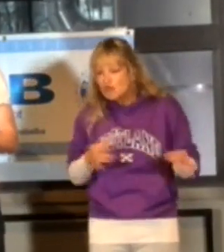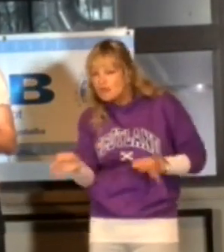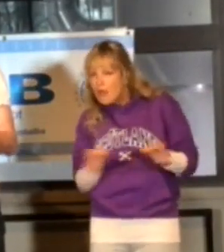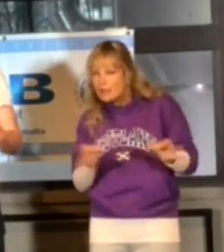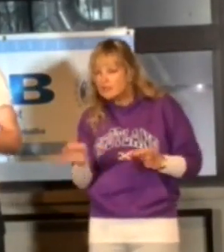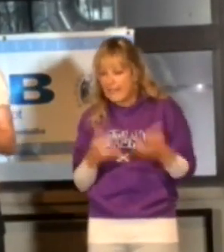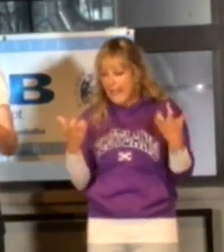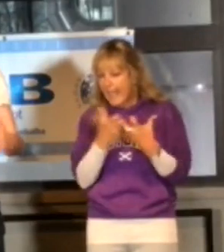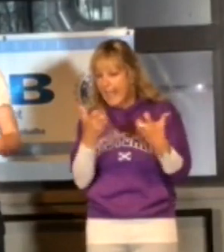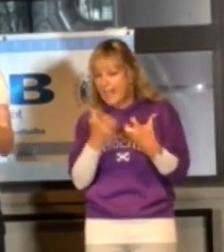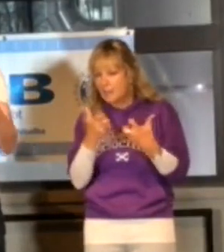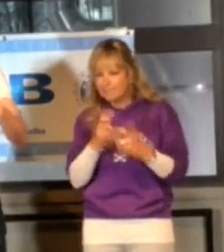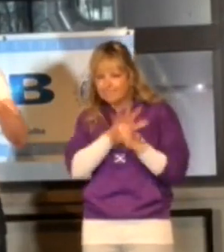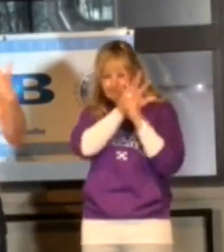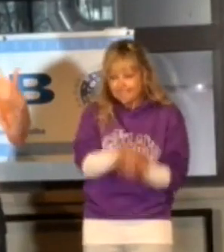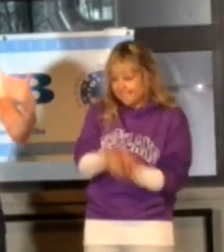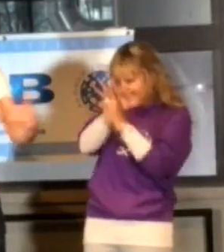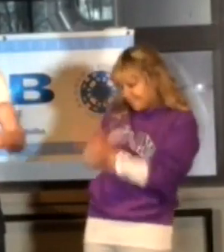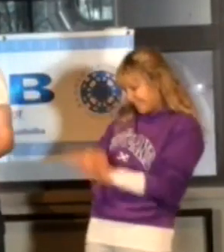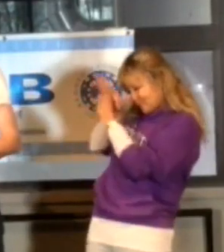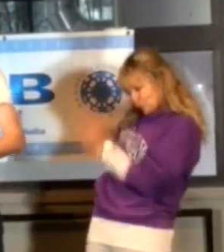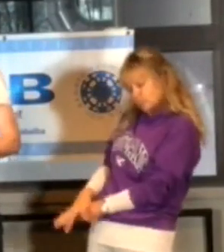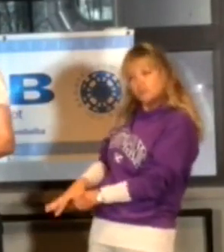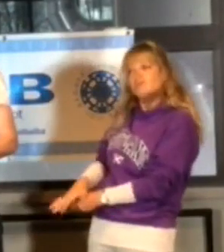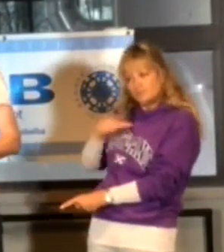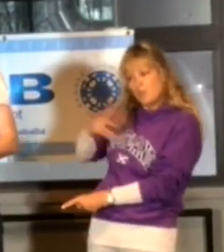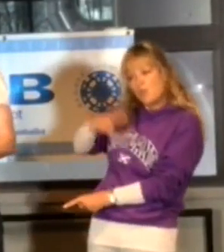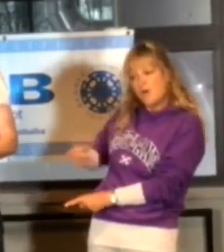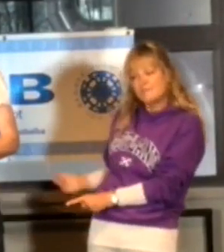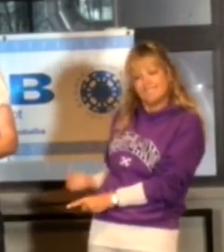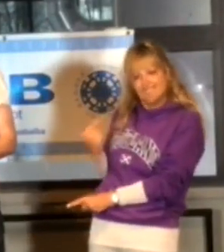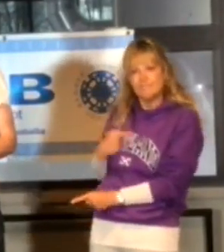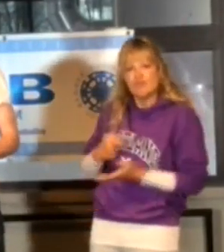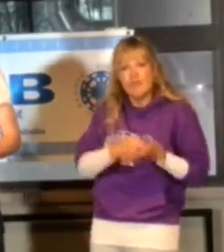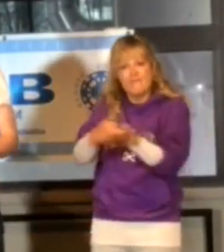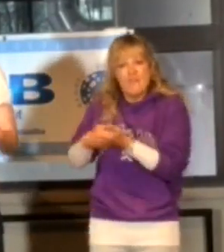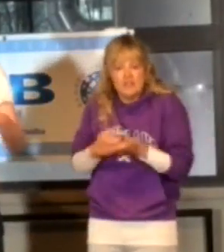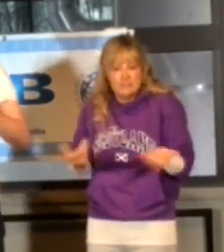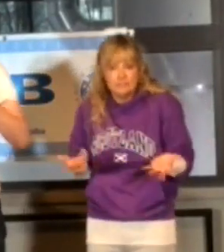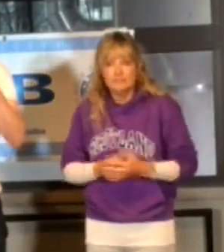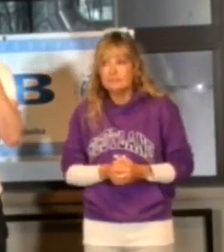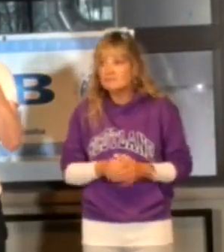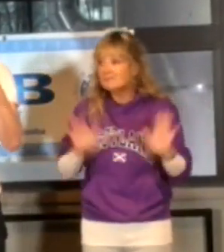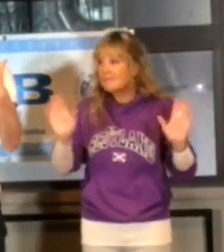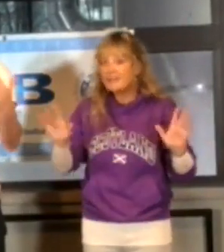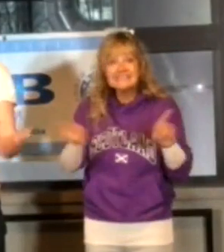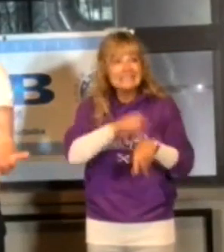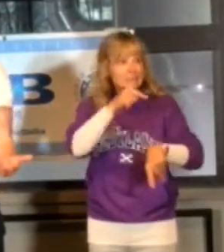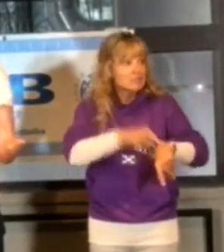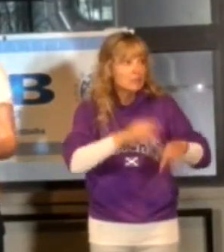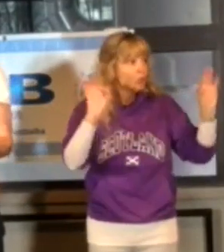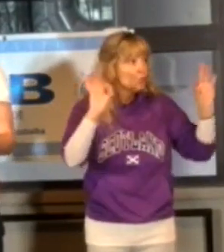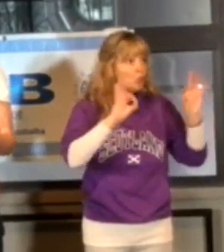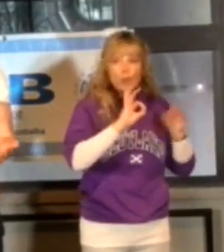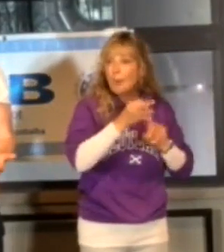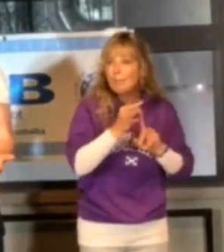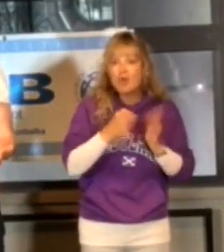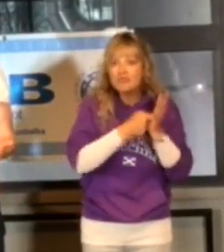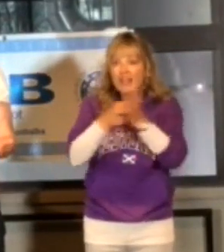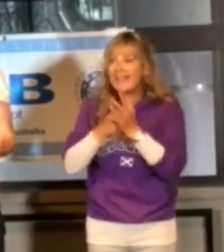for maximum pressure about how we can get a referendum. But of course, there's no point having a referendum if we're not going to win